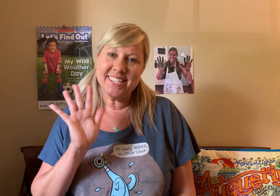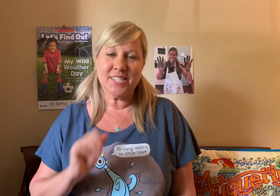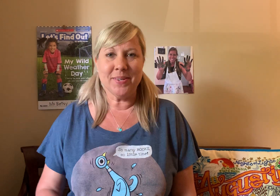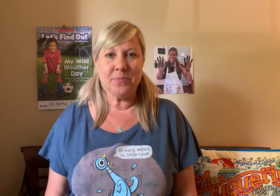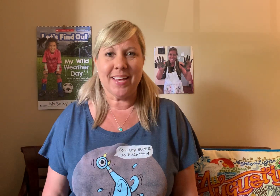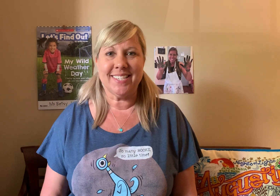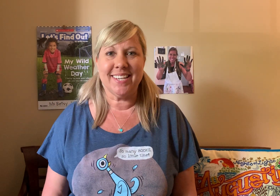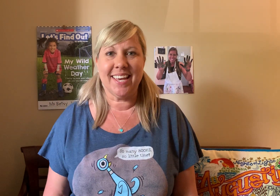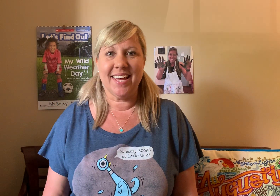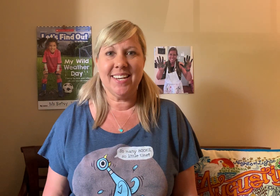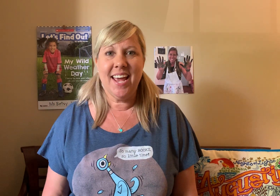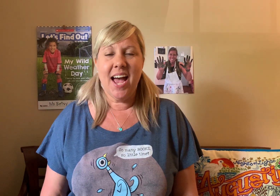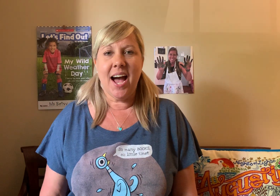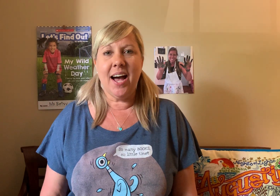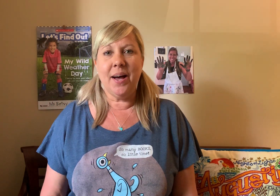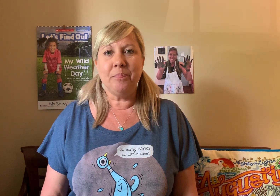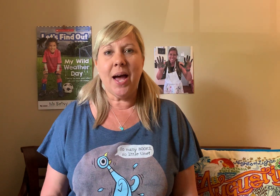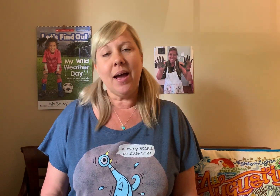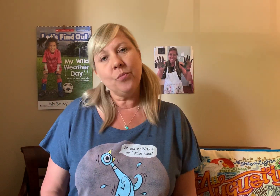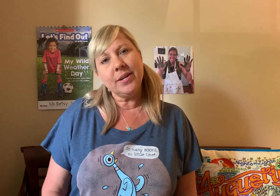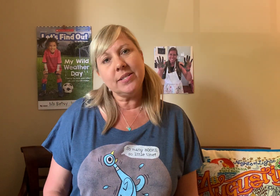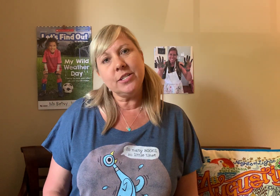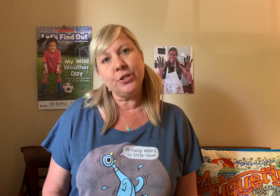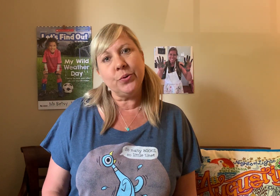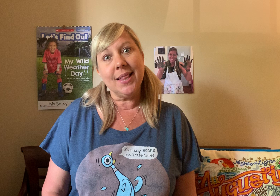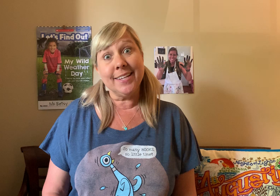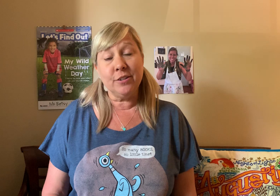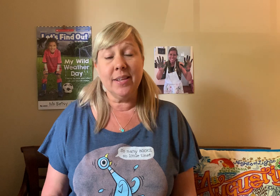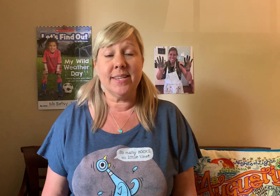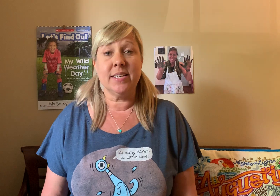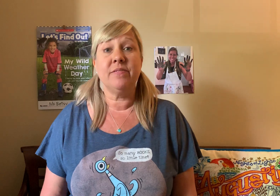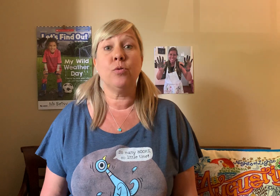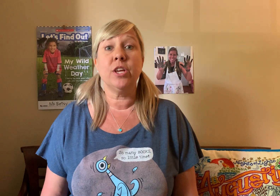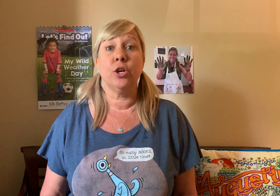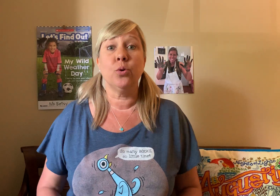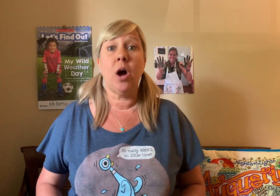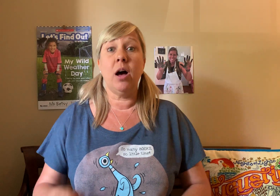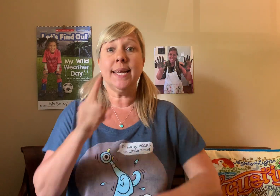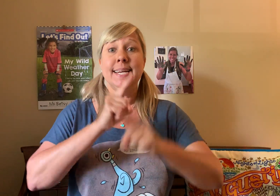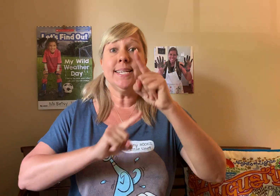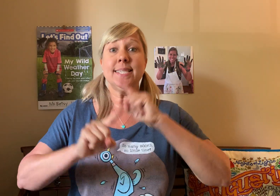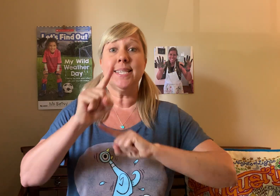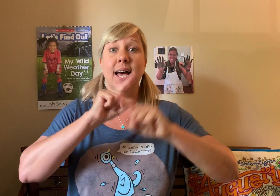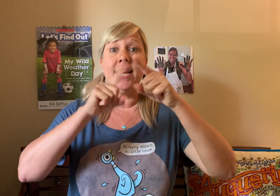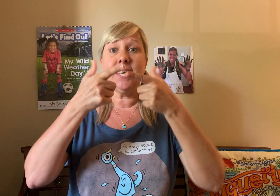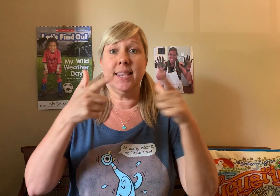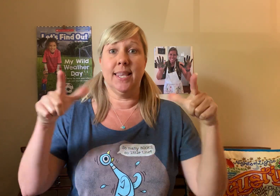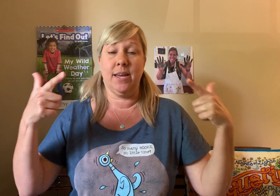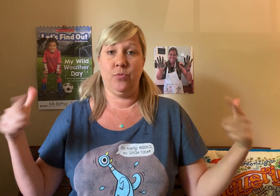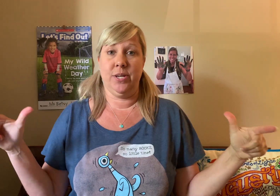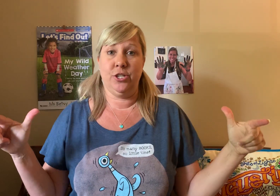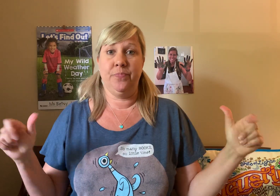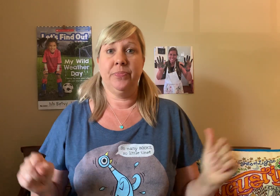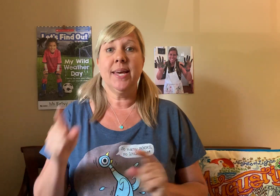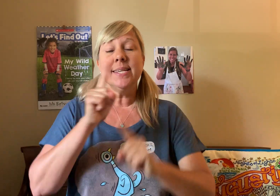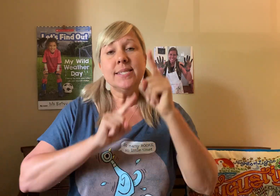ones, it's Miss Betsy again. I wanted to do a little lesson for you on sign language.